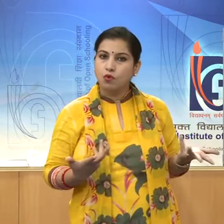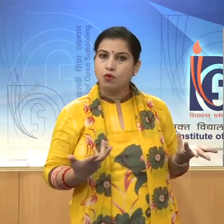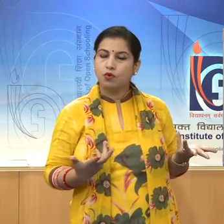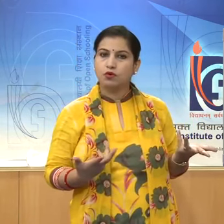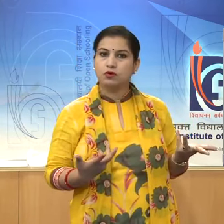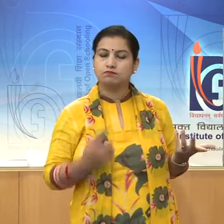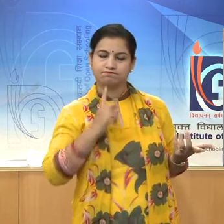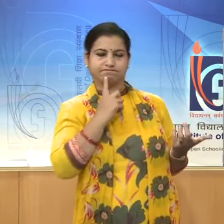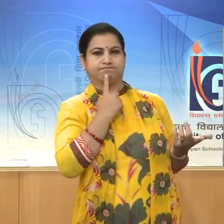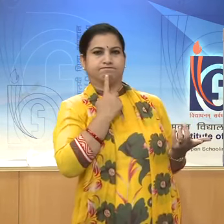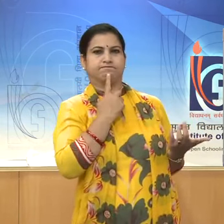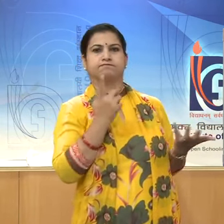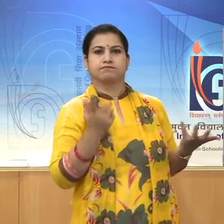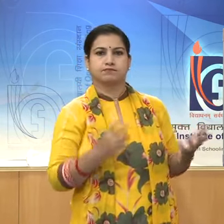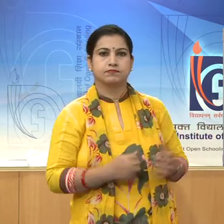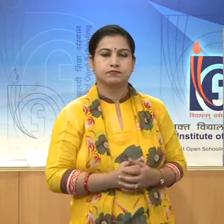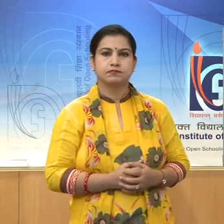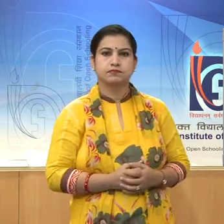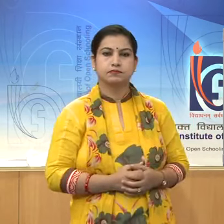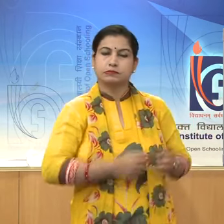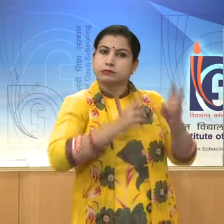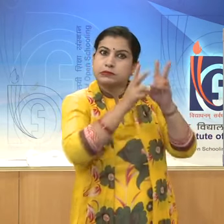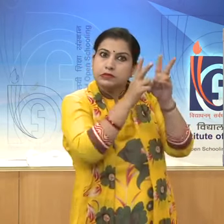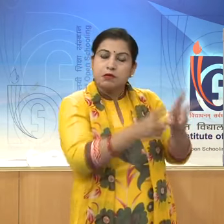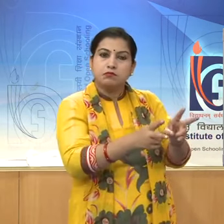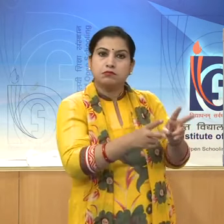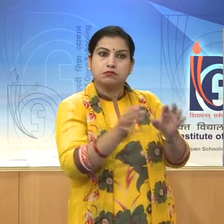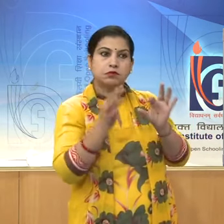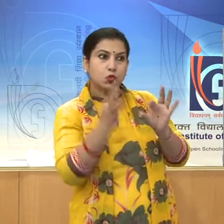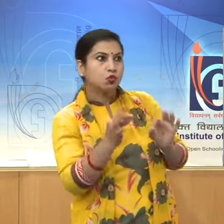the strict classical realism,